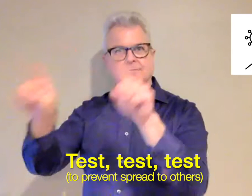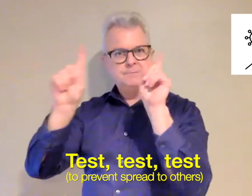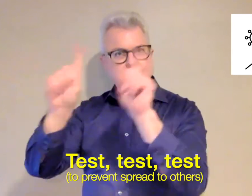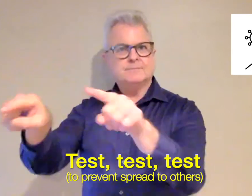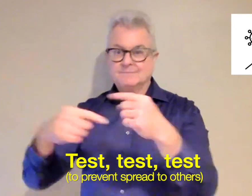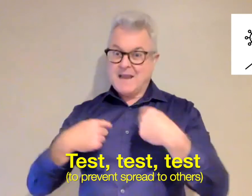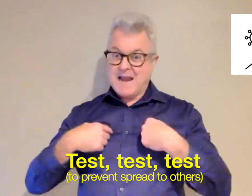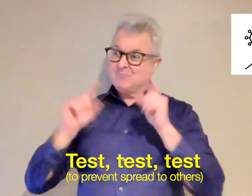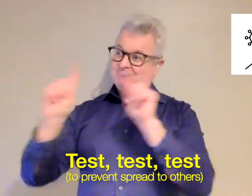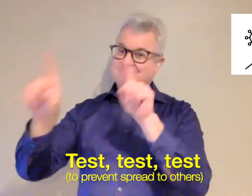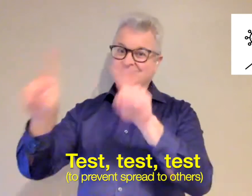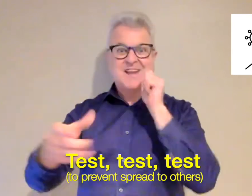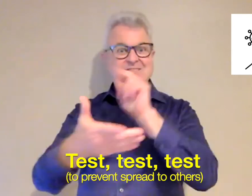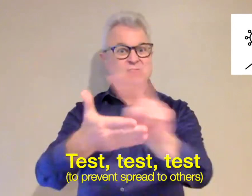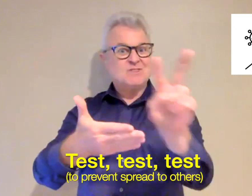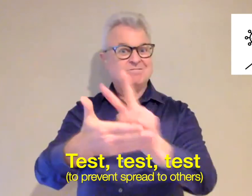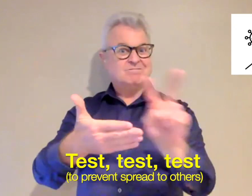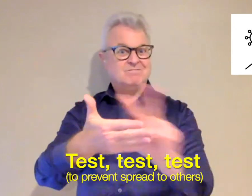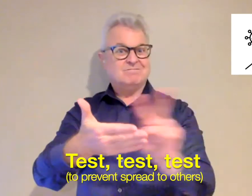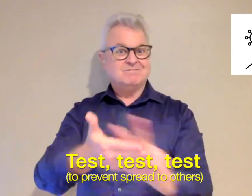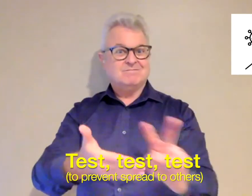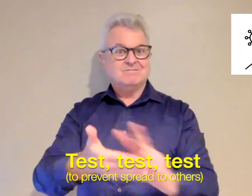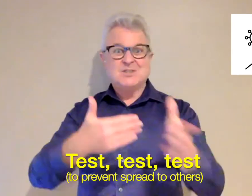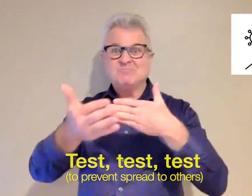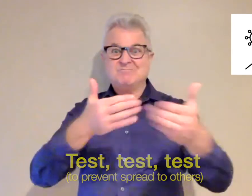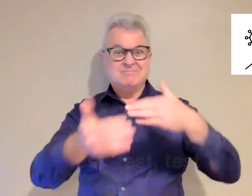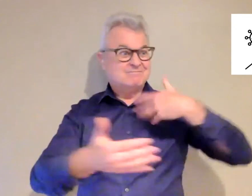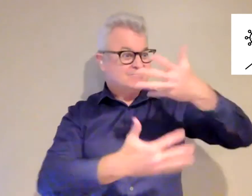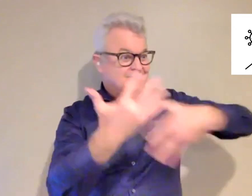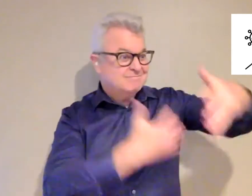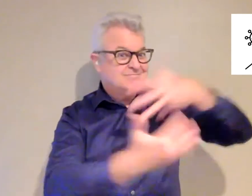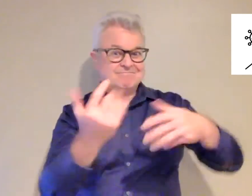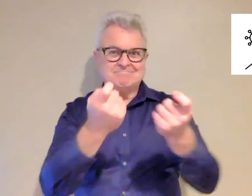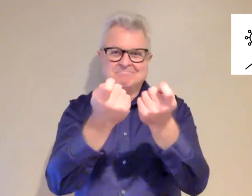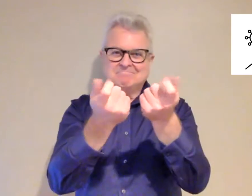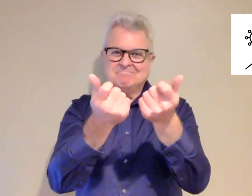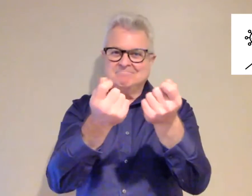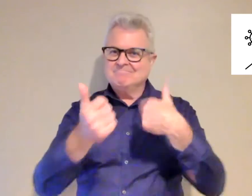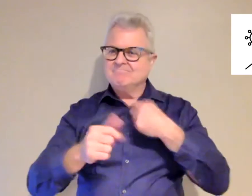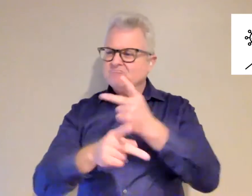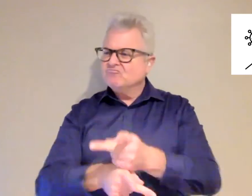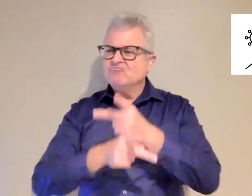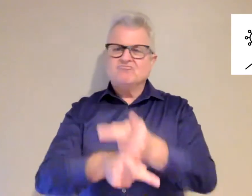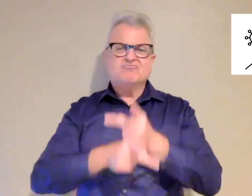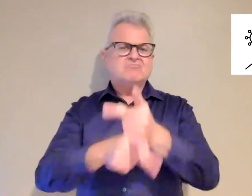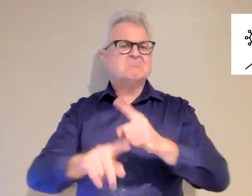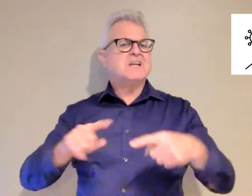The next item is number 5, to test to prevent the spread to others. Even though you're socializing with very